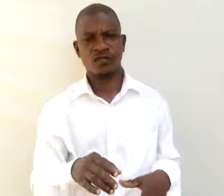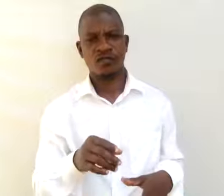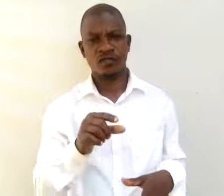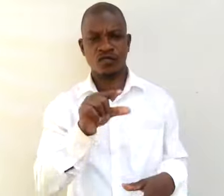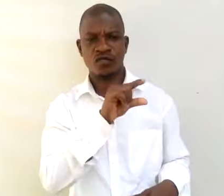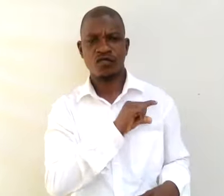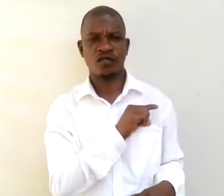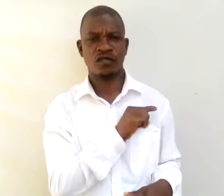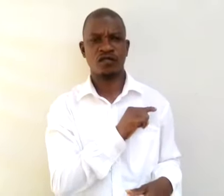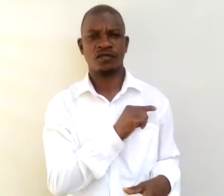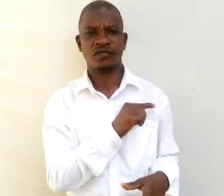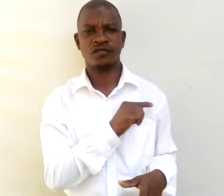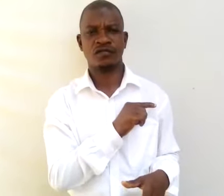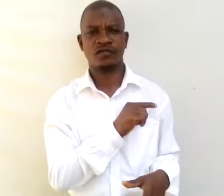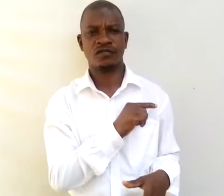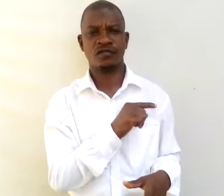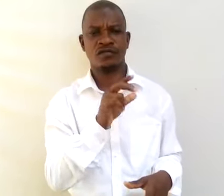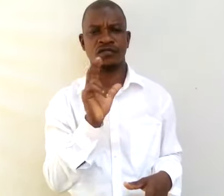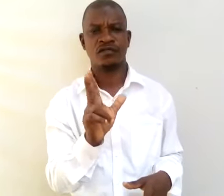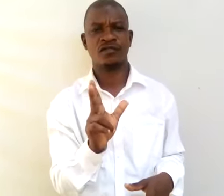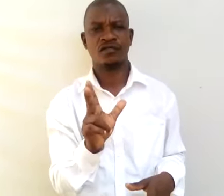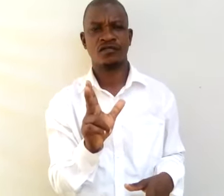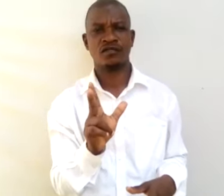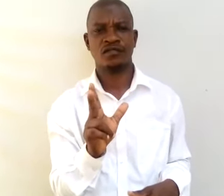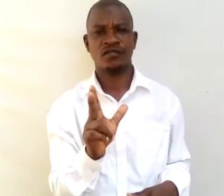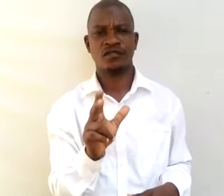Quality. 3. Knock.